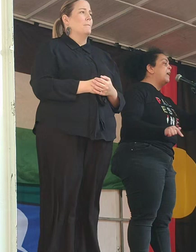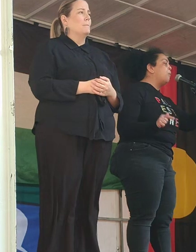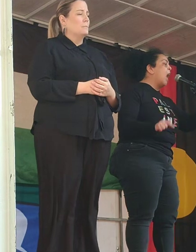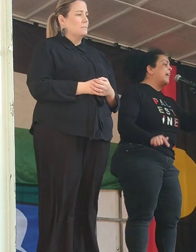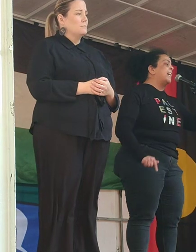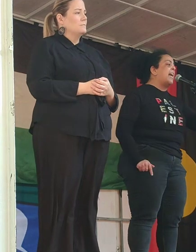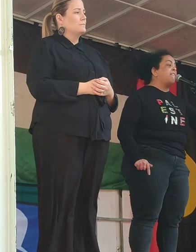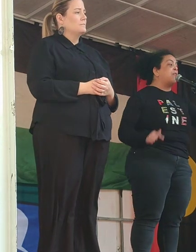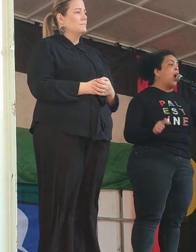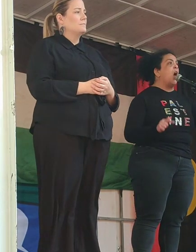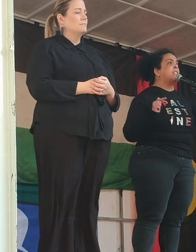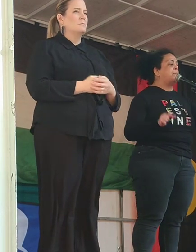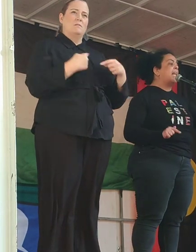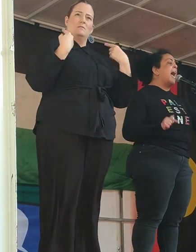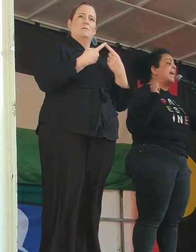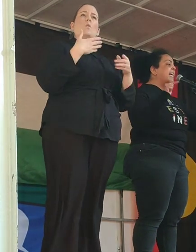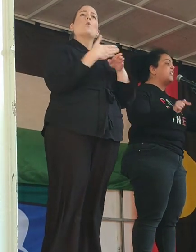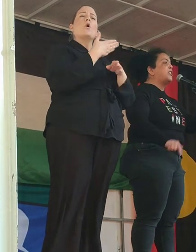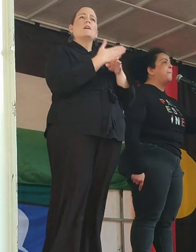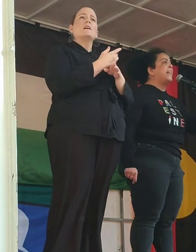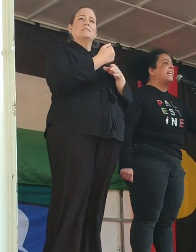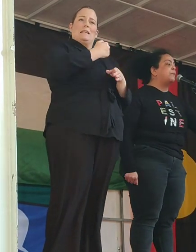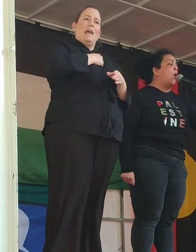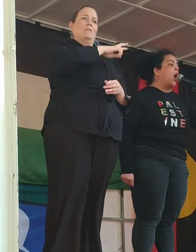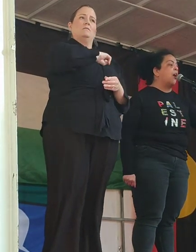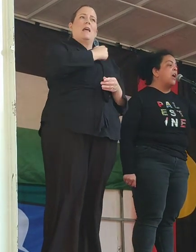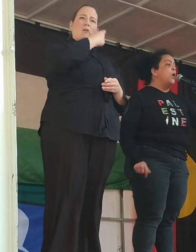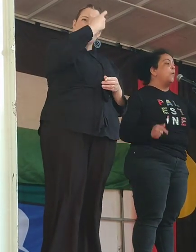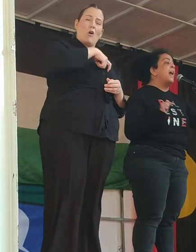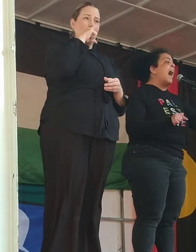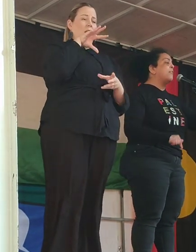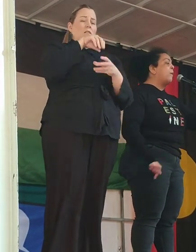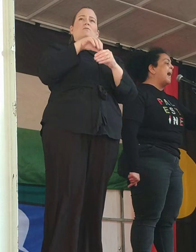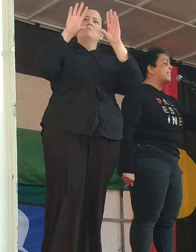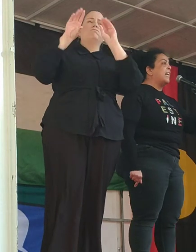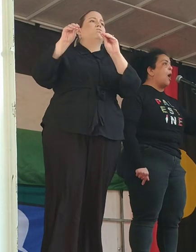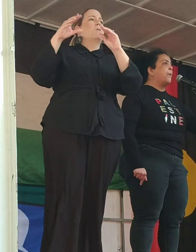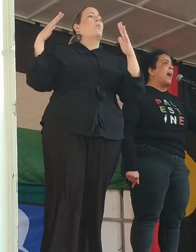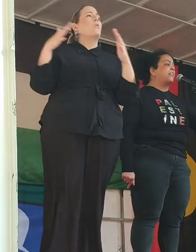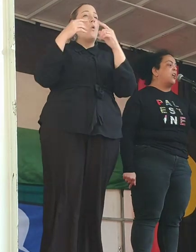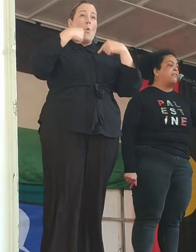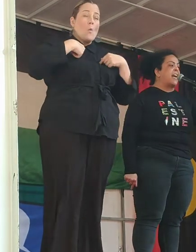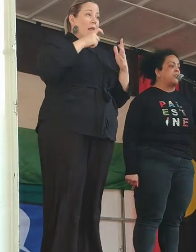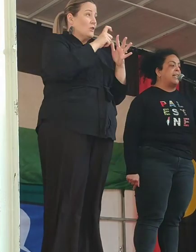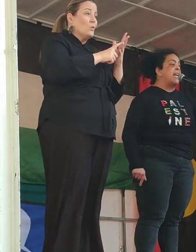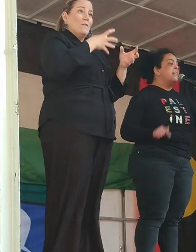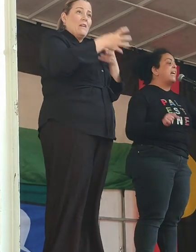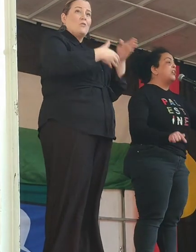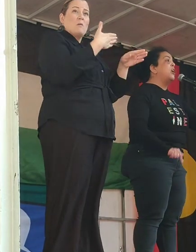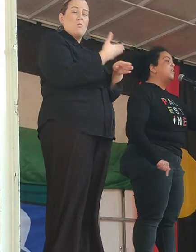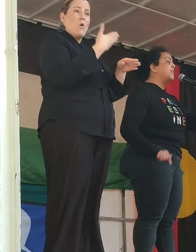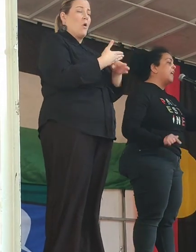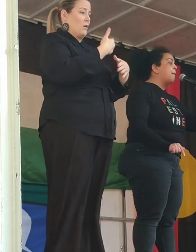Australian workers have a role to play in stopping this war. We are the ones that operate those factories,